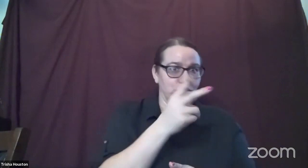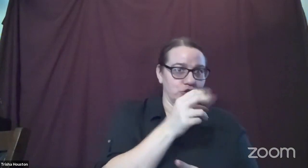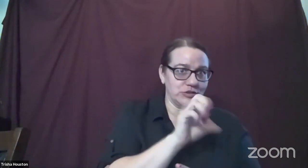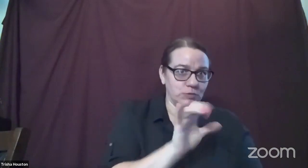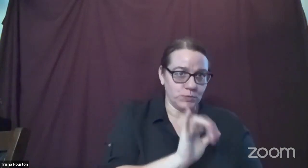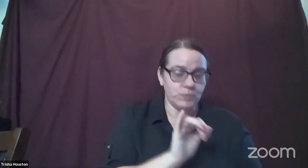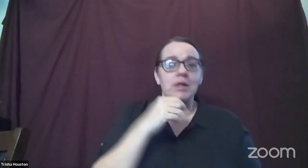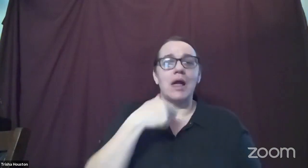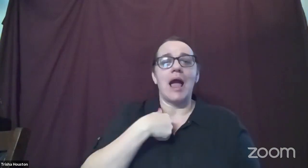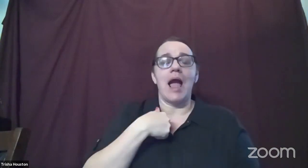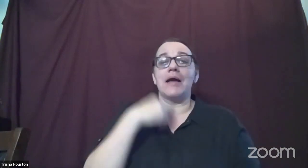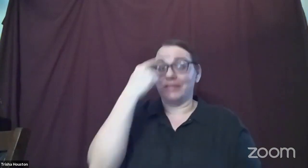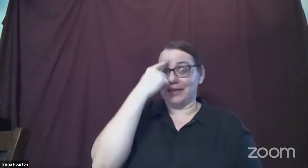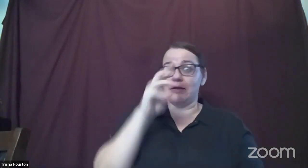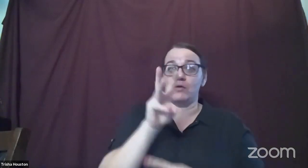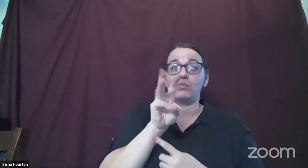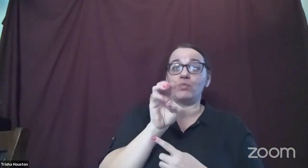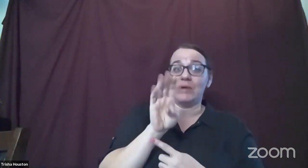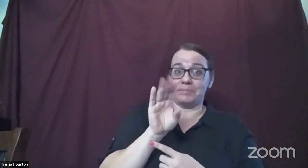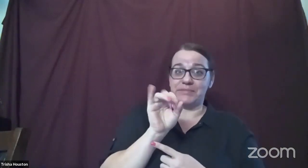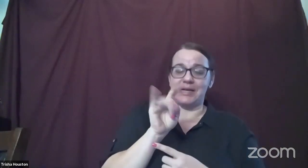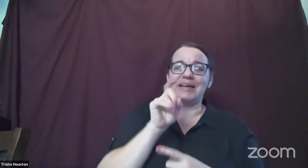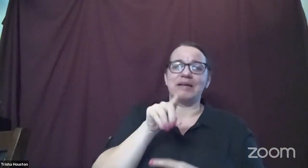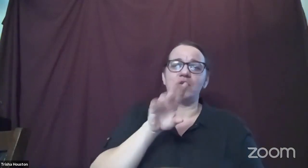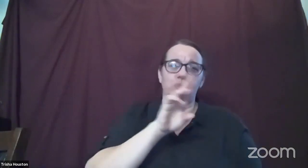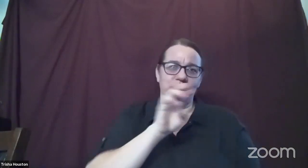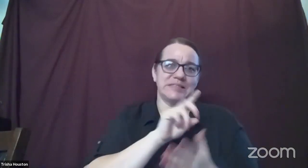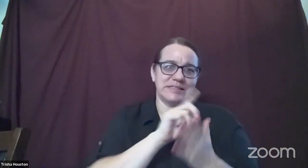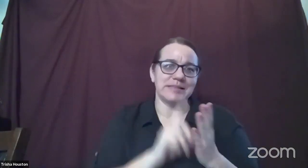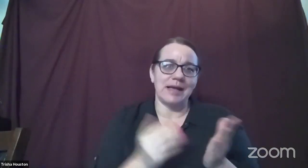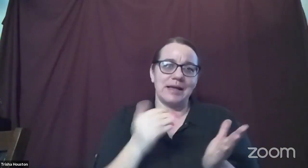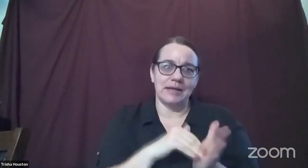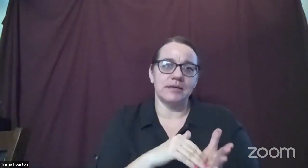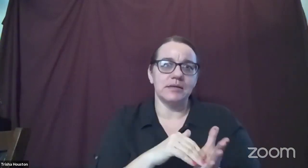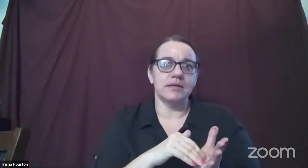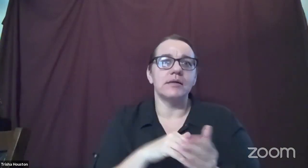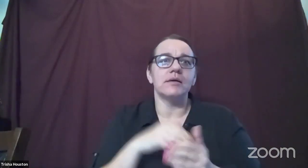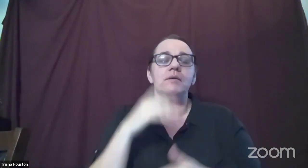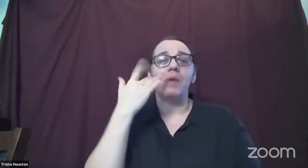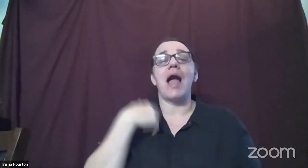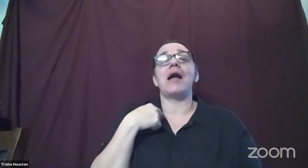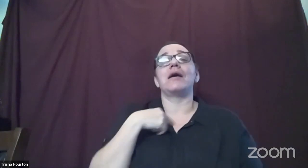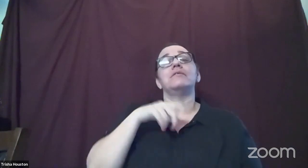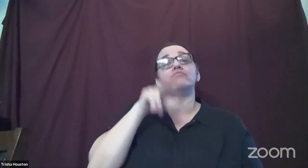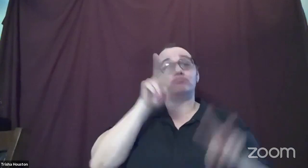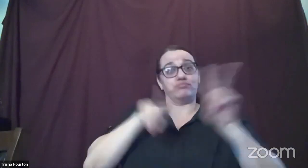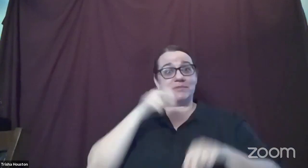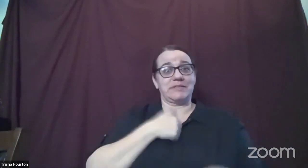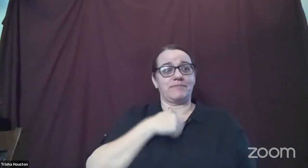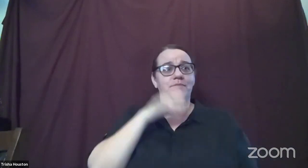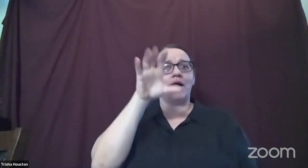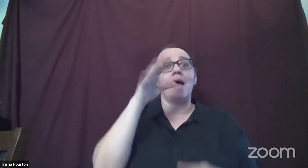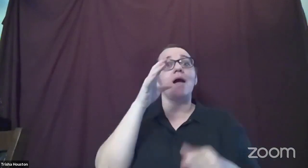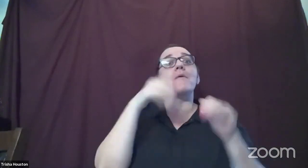newer technology. I think that the website could be redesigned again. In looking at